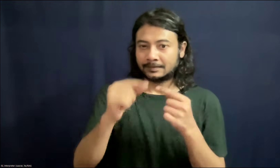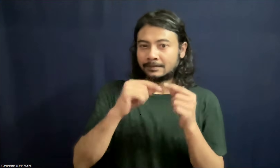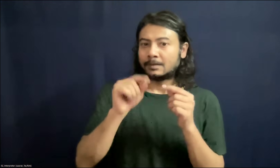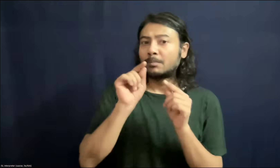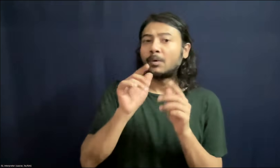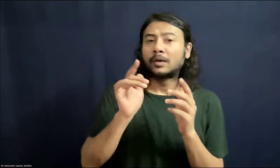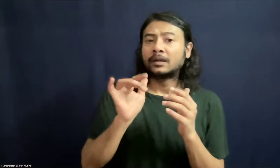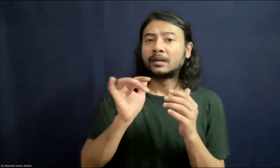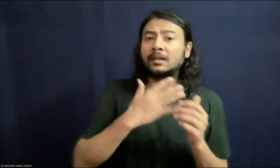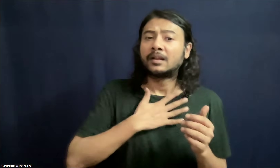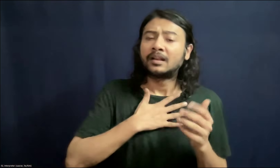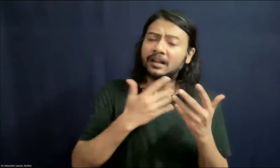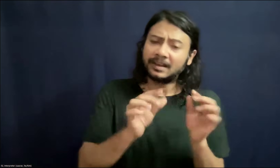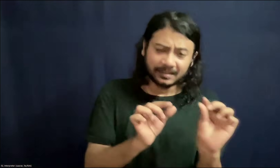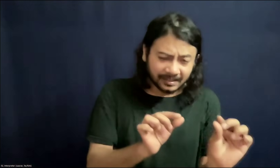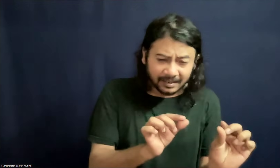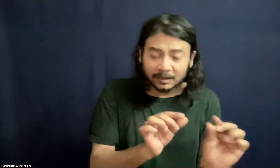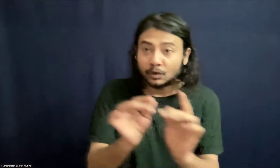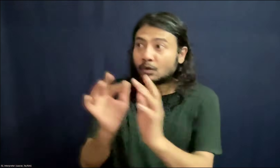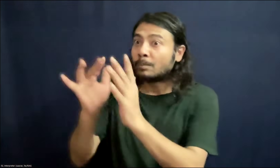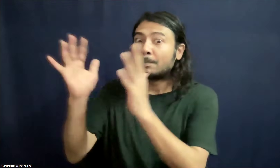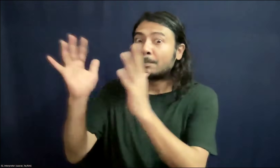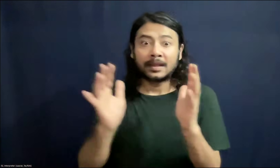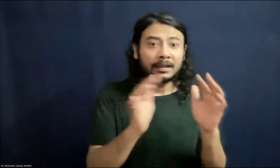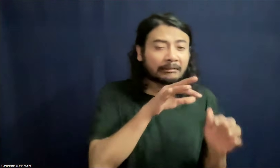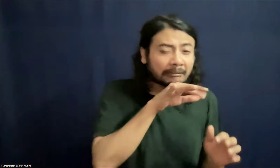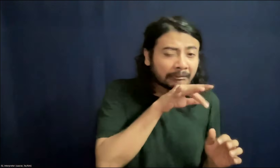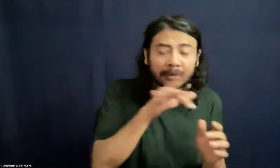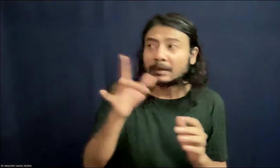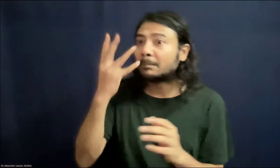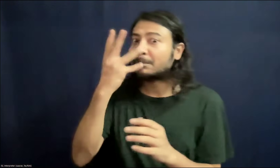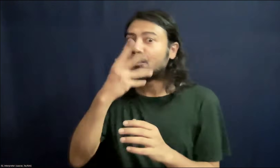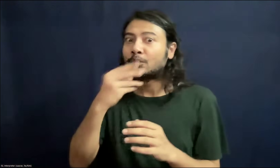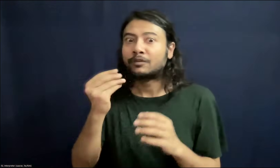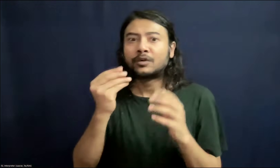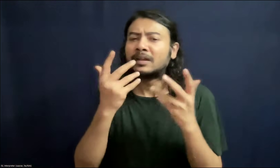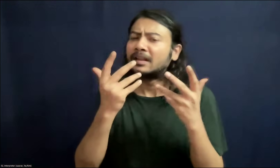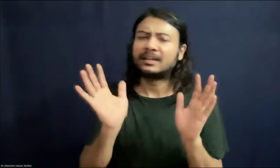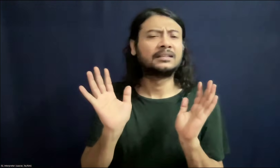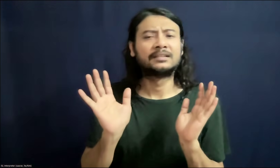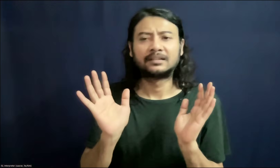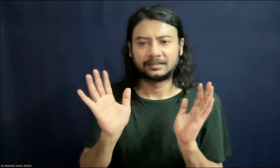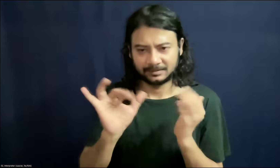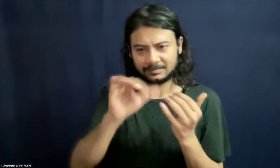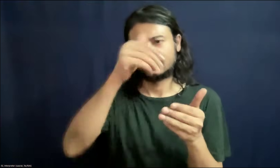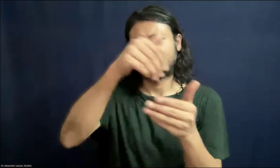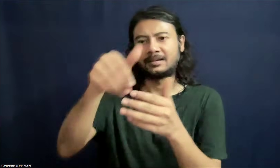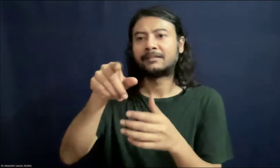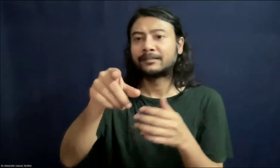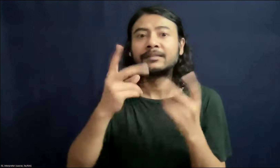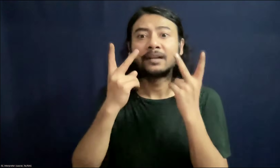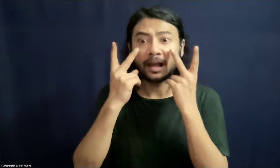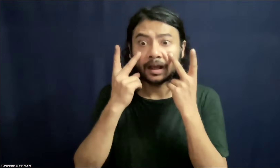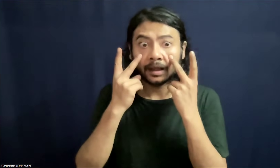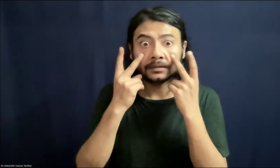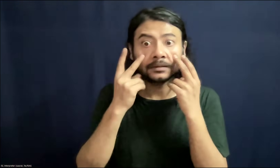things, and he's also present everywhere. You take your look and you know you